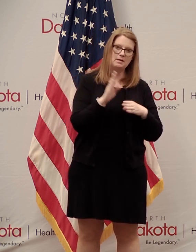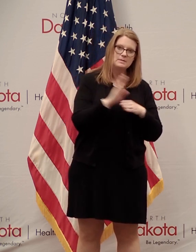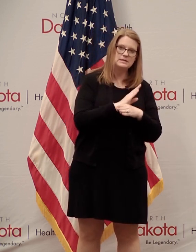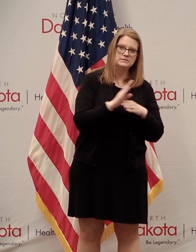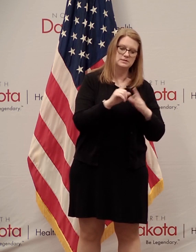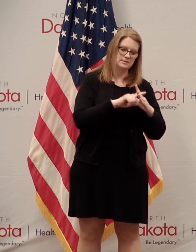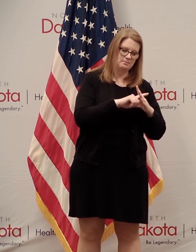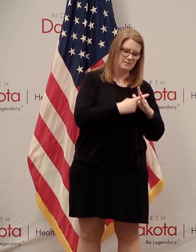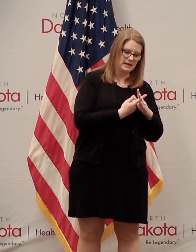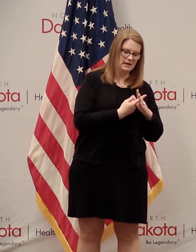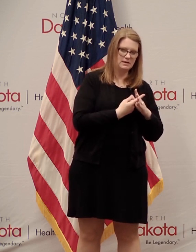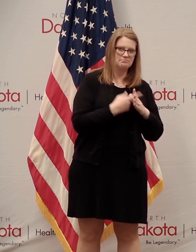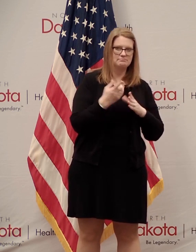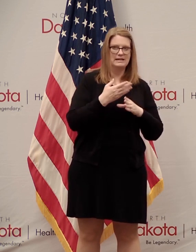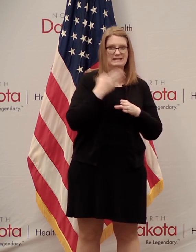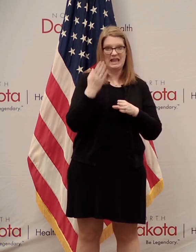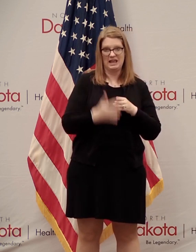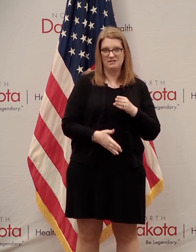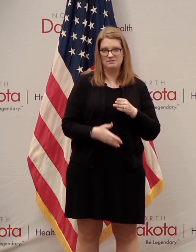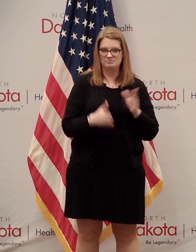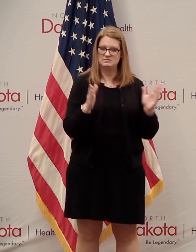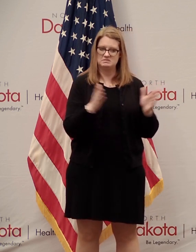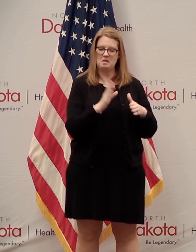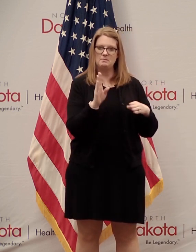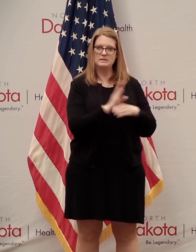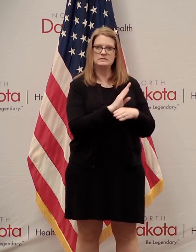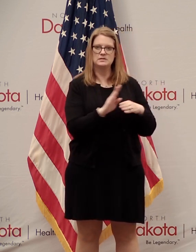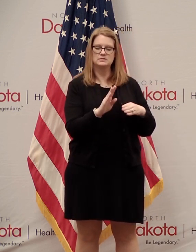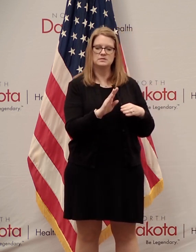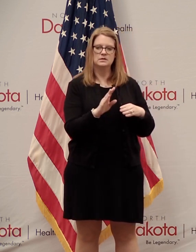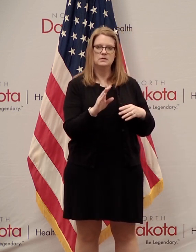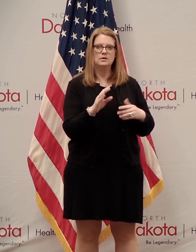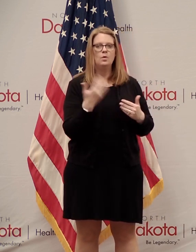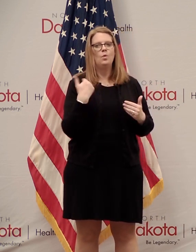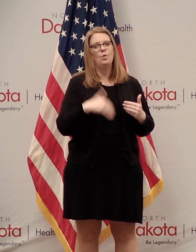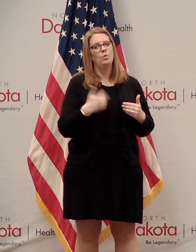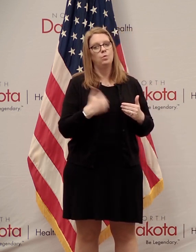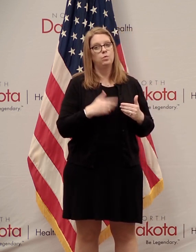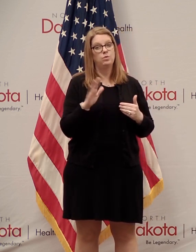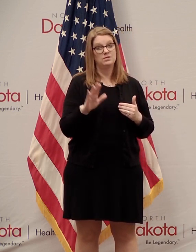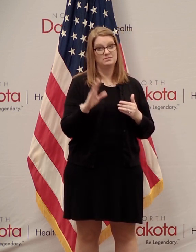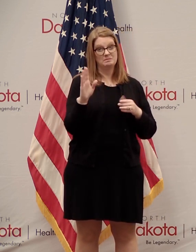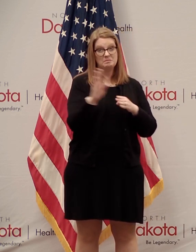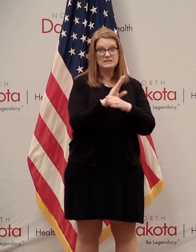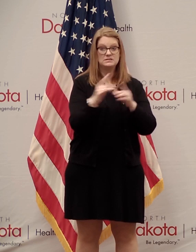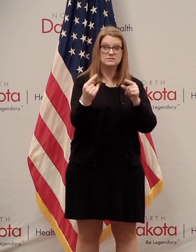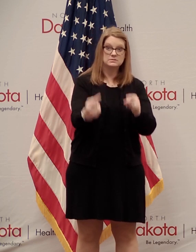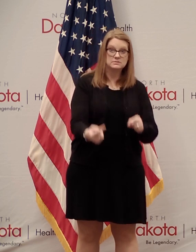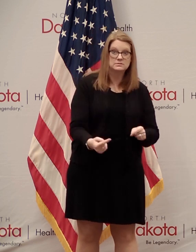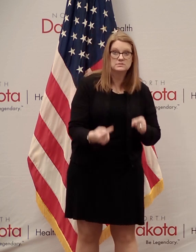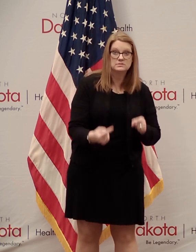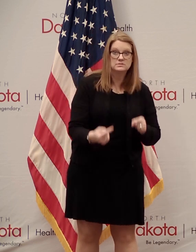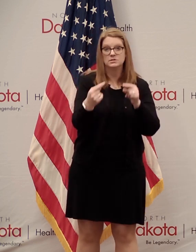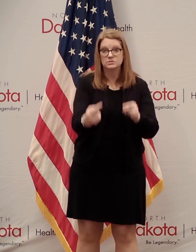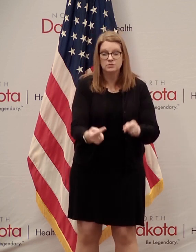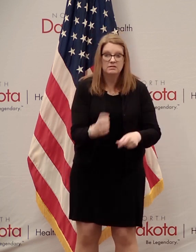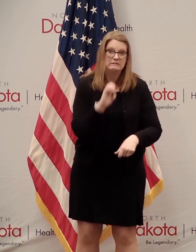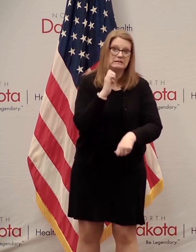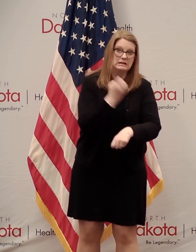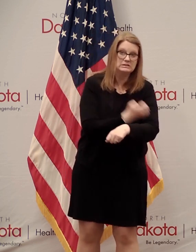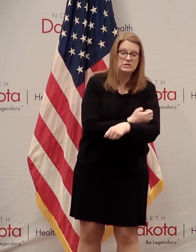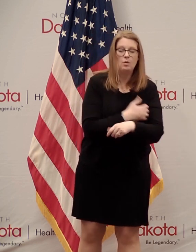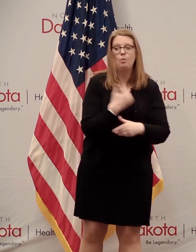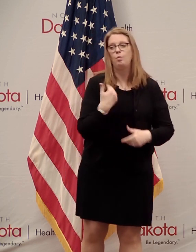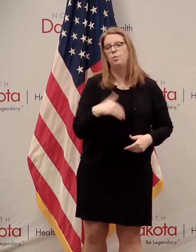at the beginning and sort of the end of my career, understand all the trials and tribulations and all the heart and energy that you've poured into building